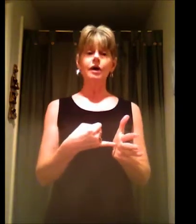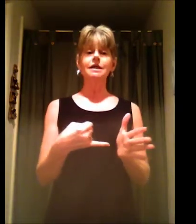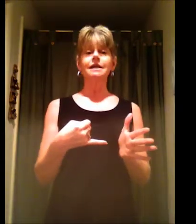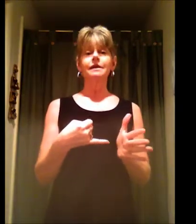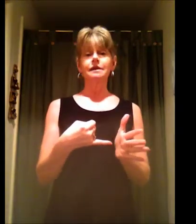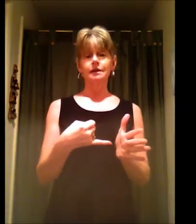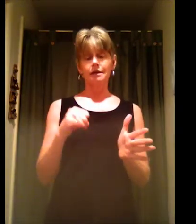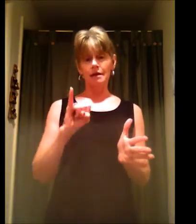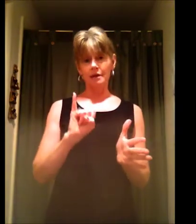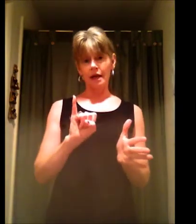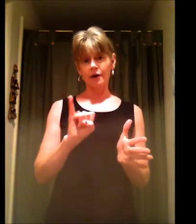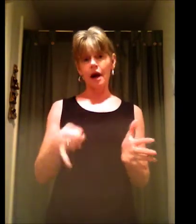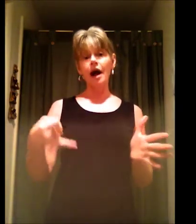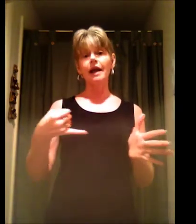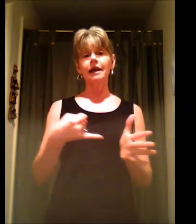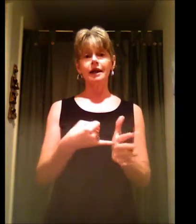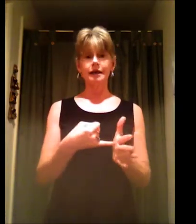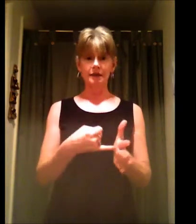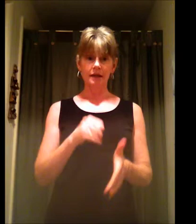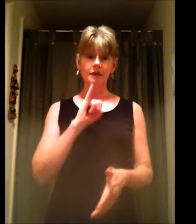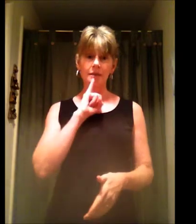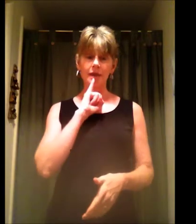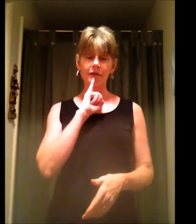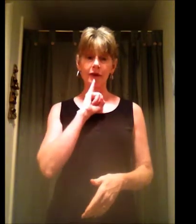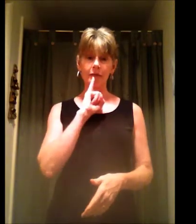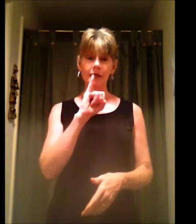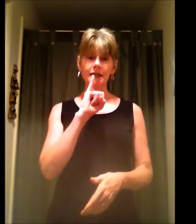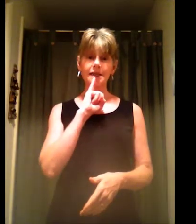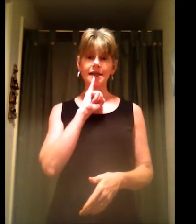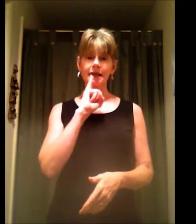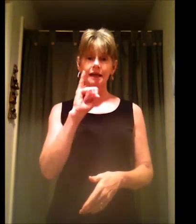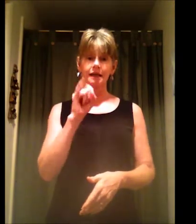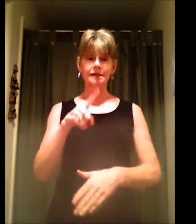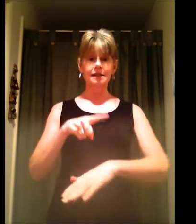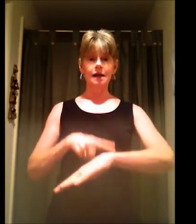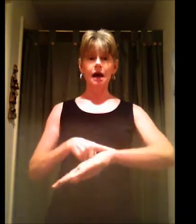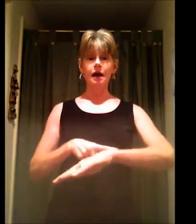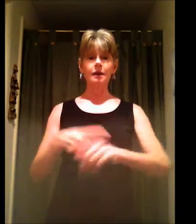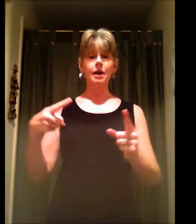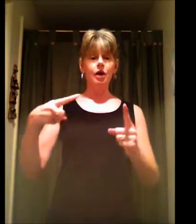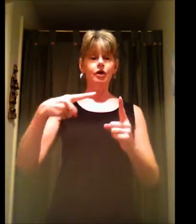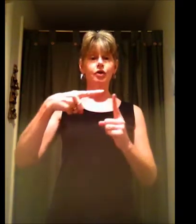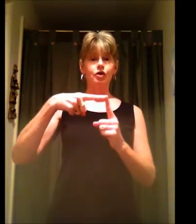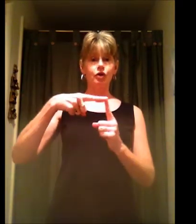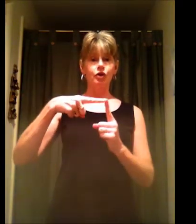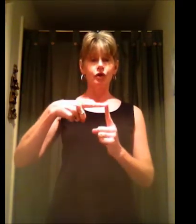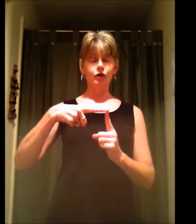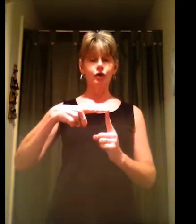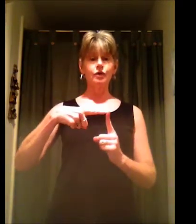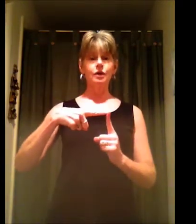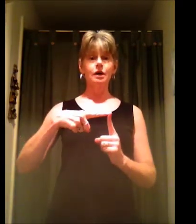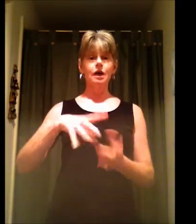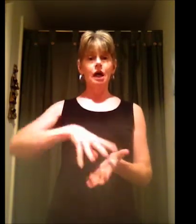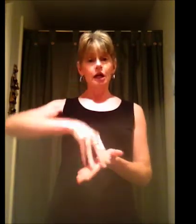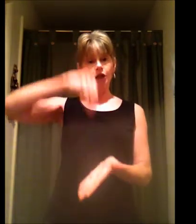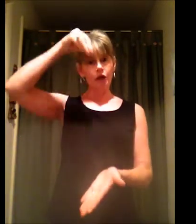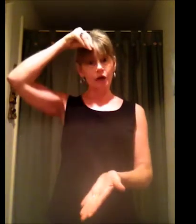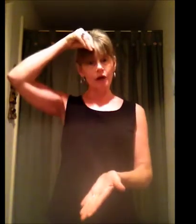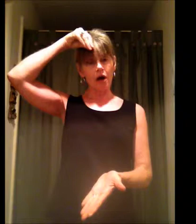word, letter I, it, to be verb is time to learn,